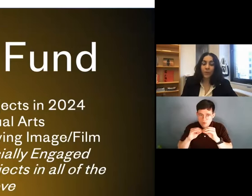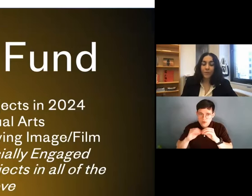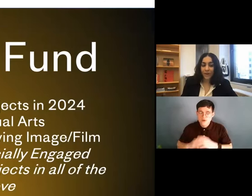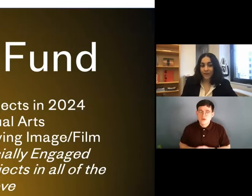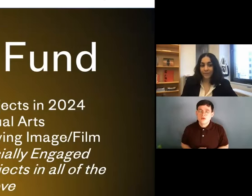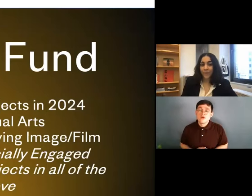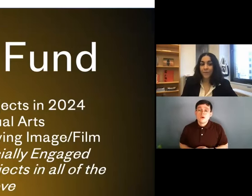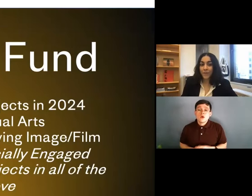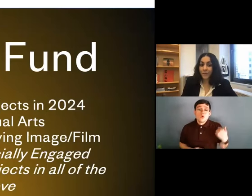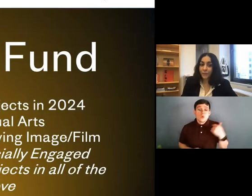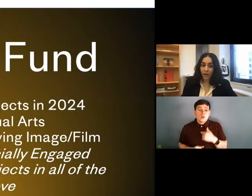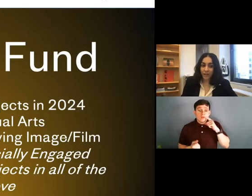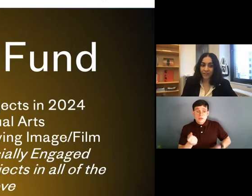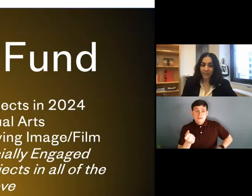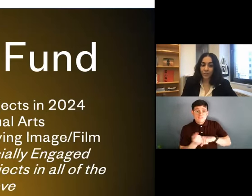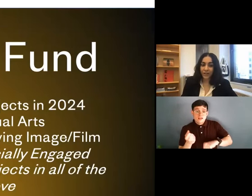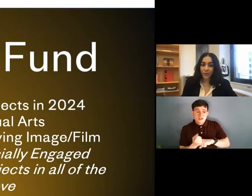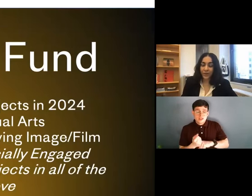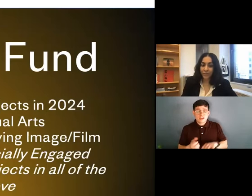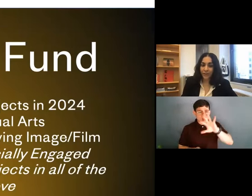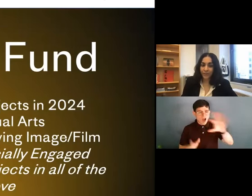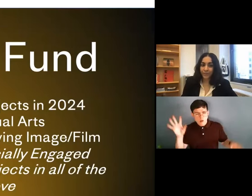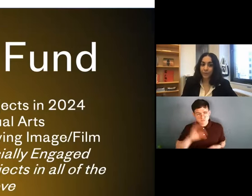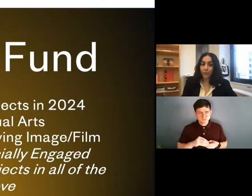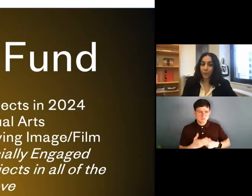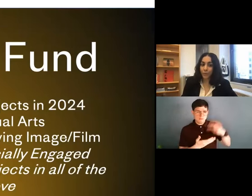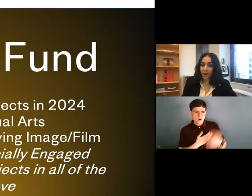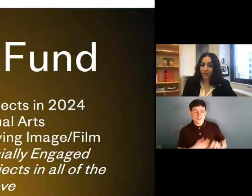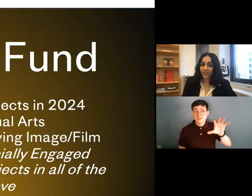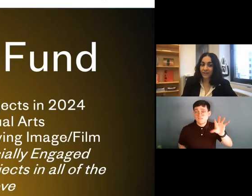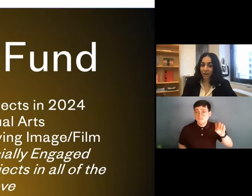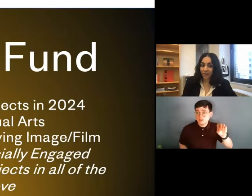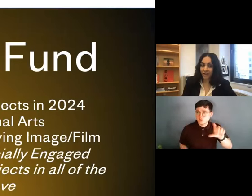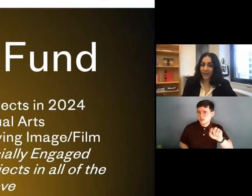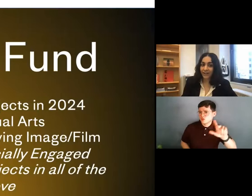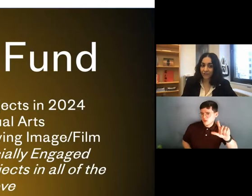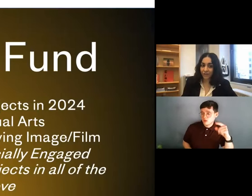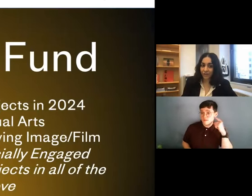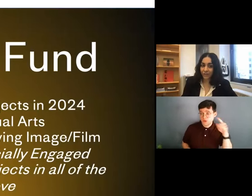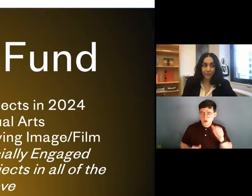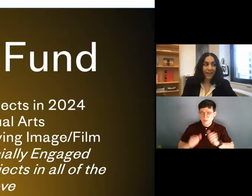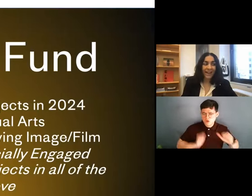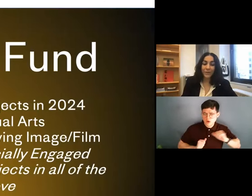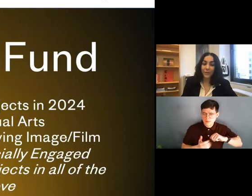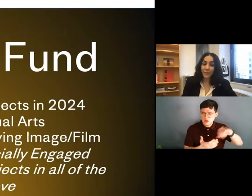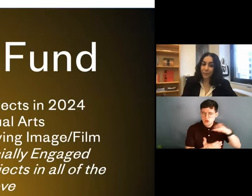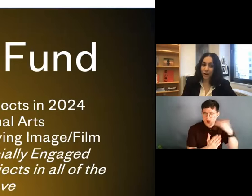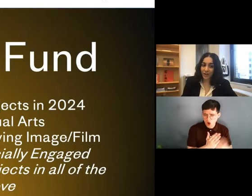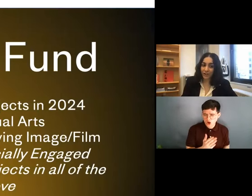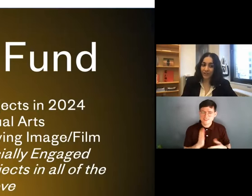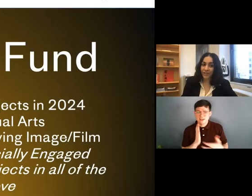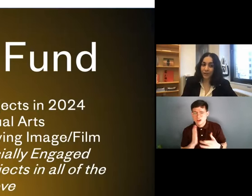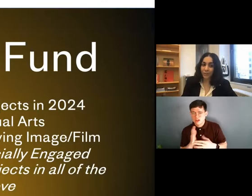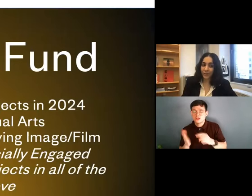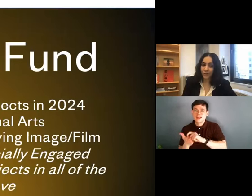We will be funding 50 projects in 2023 in performing arts, technology, and literature, and 50